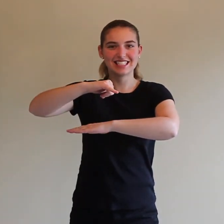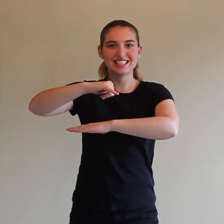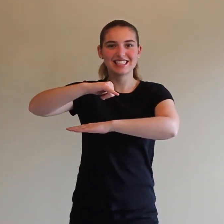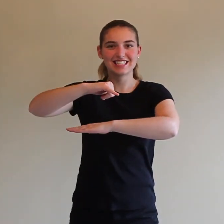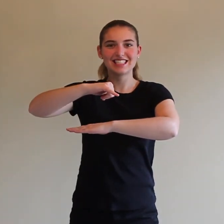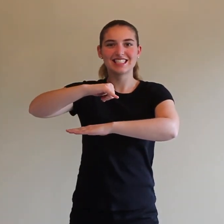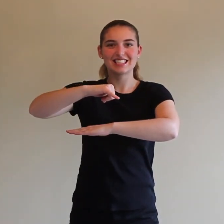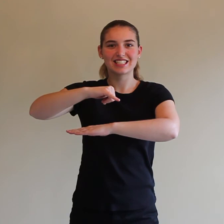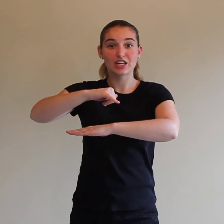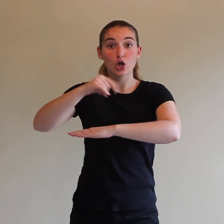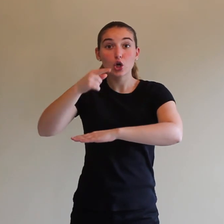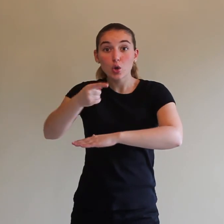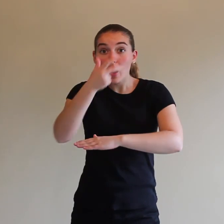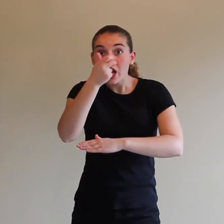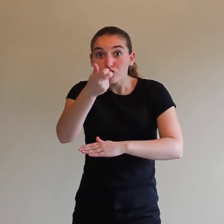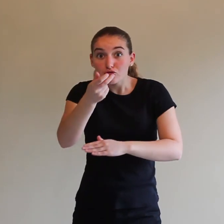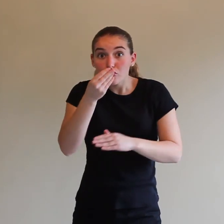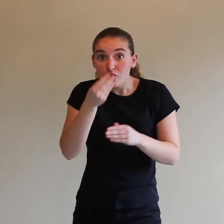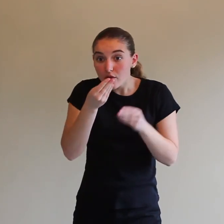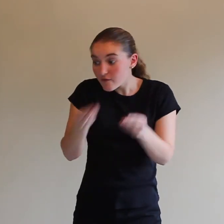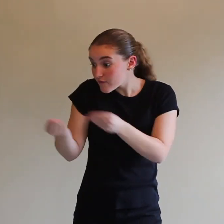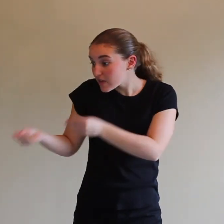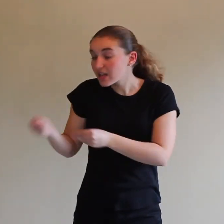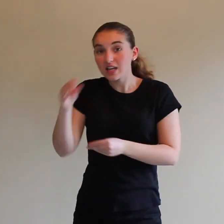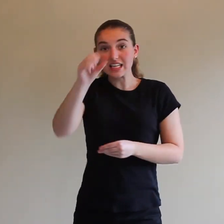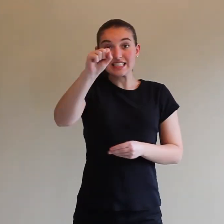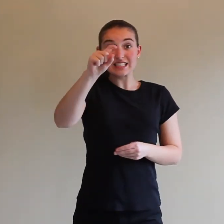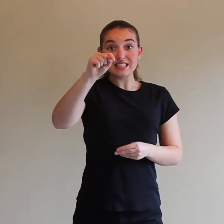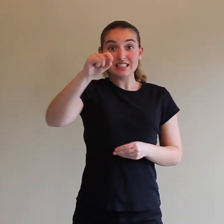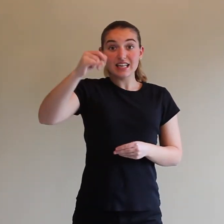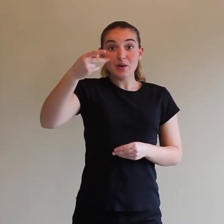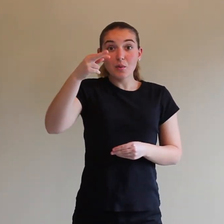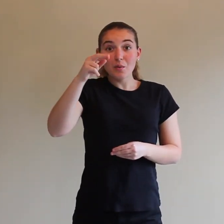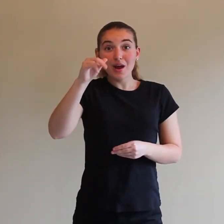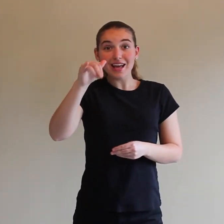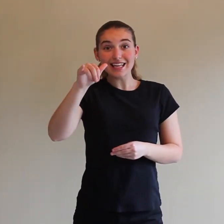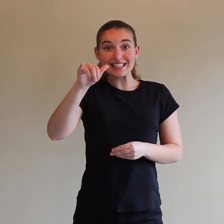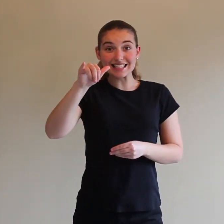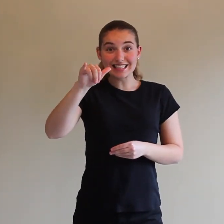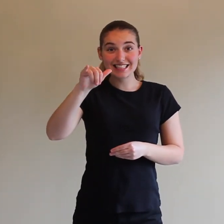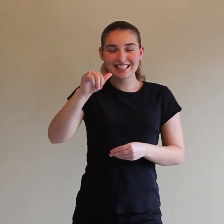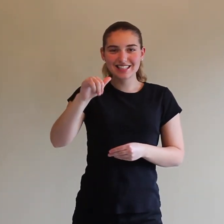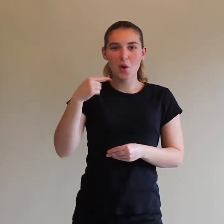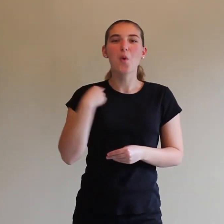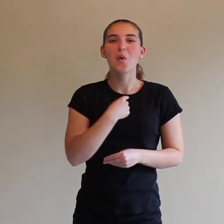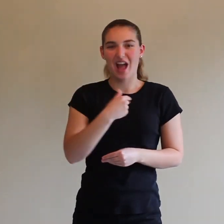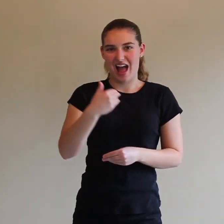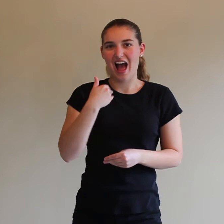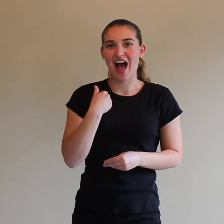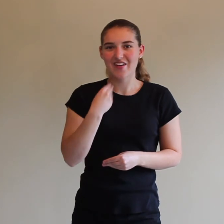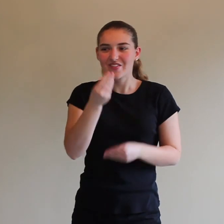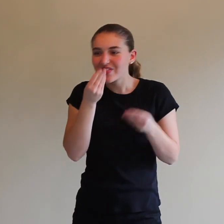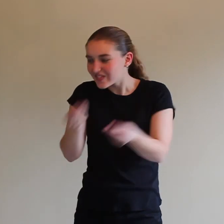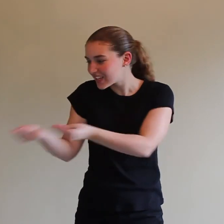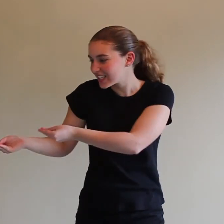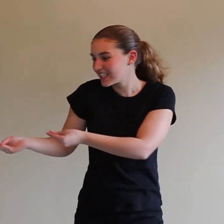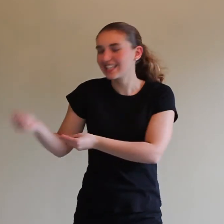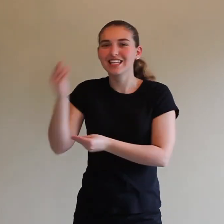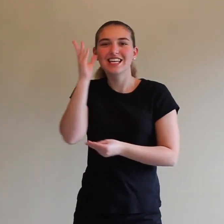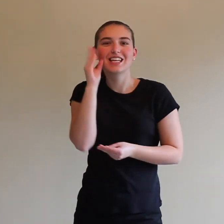to probe the sand to find tasty morsels that are hiding on the ocean floor. If you are interested in feeding